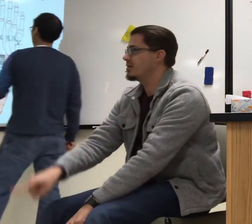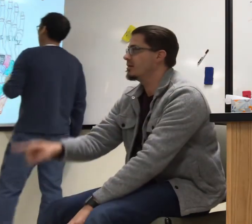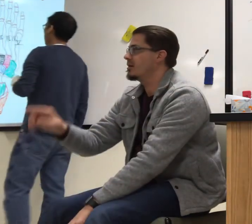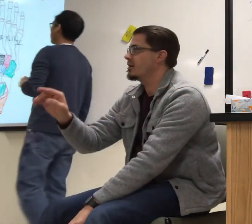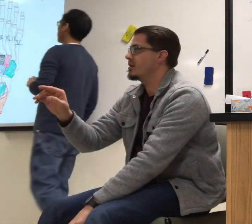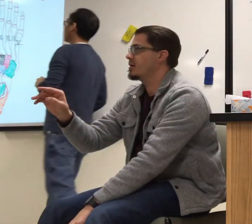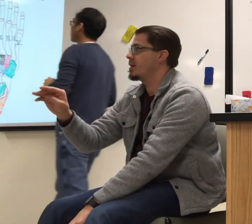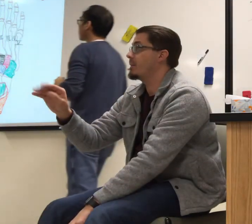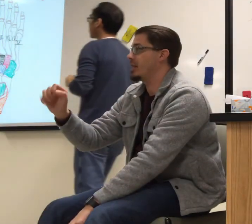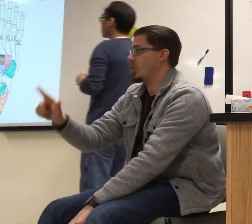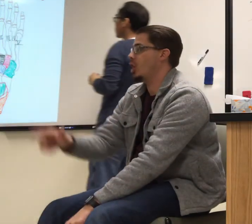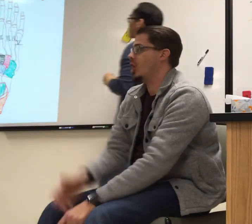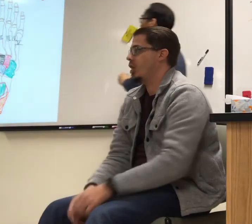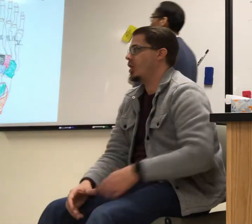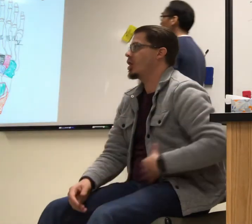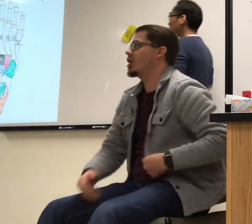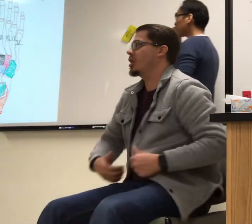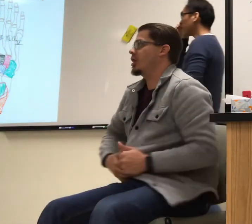5.